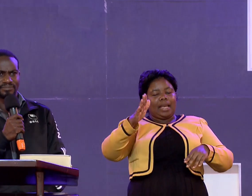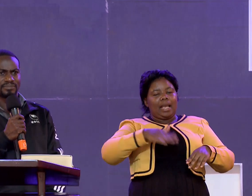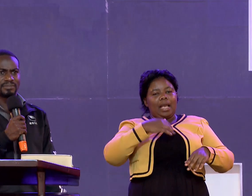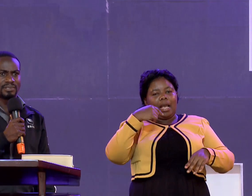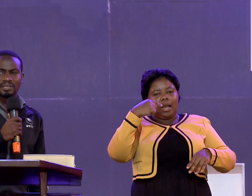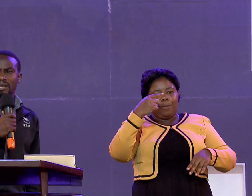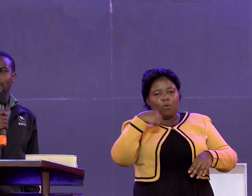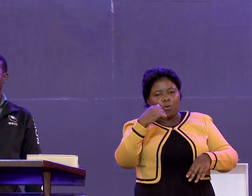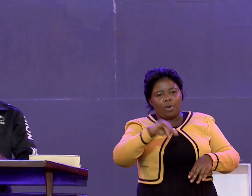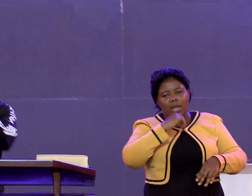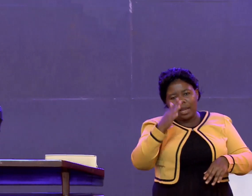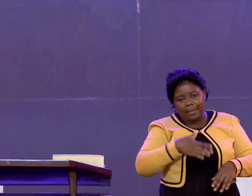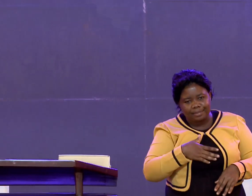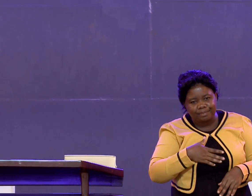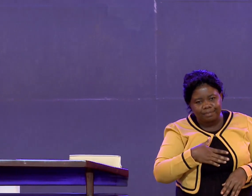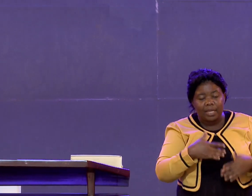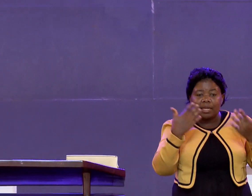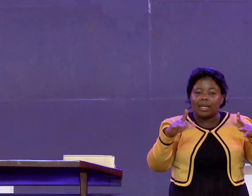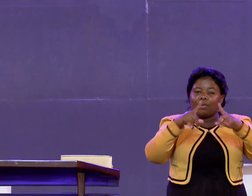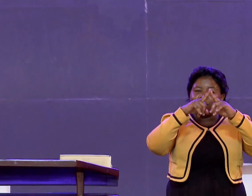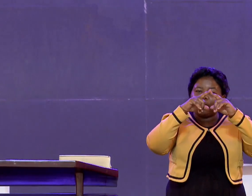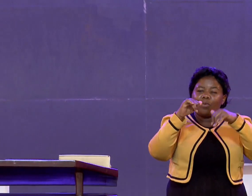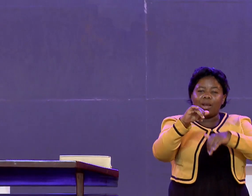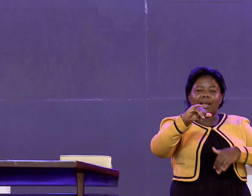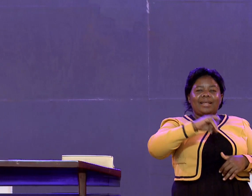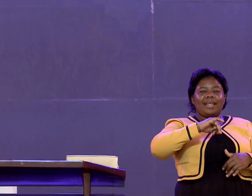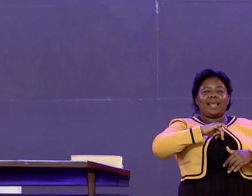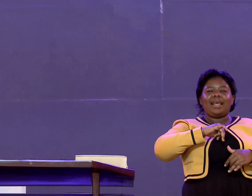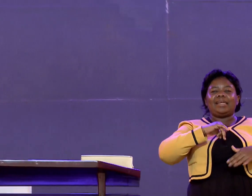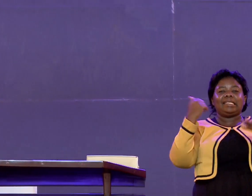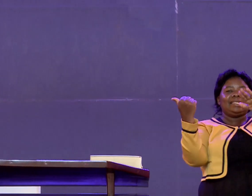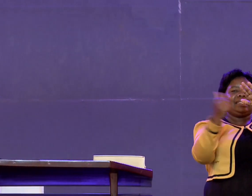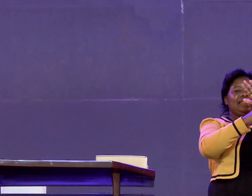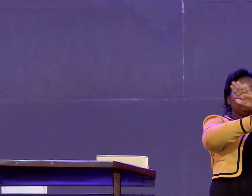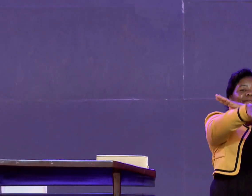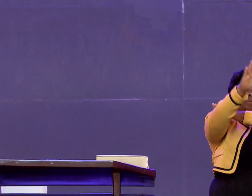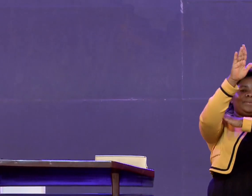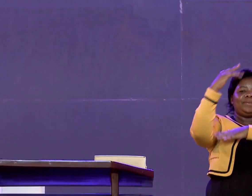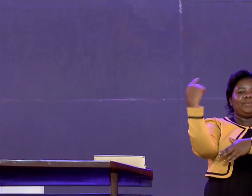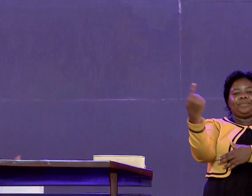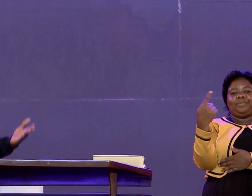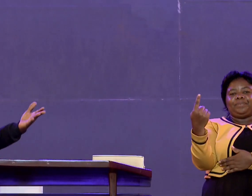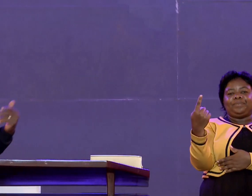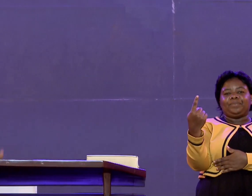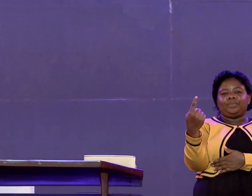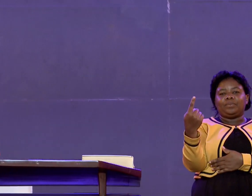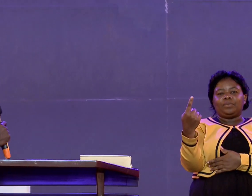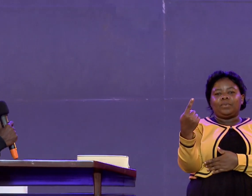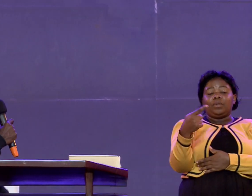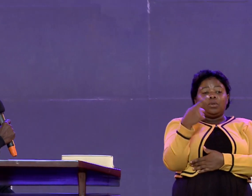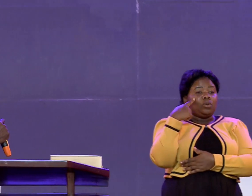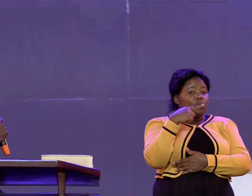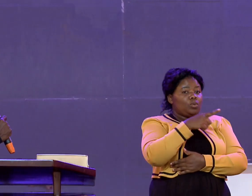am. Nti ninga bwendi. So the word I belongs to God. Kakati chigambo echo bwanze cha katonda yeka. You